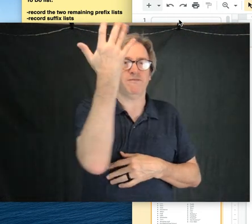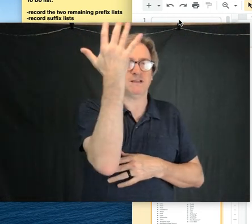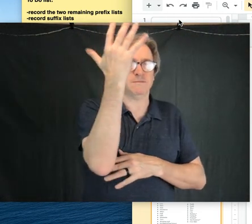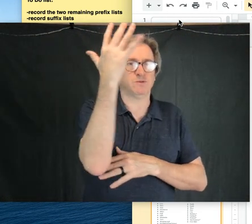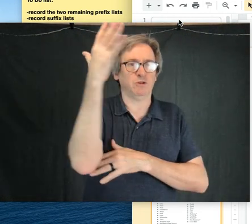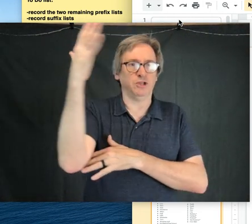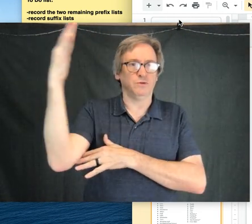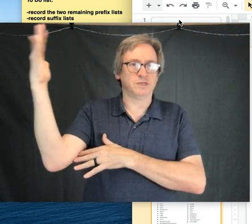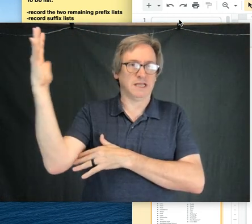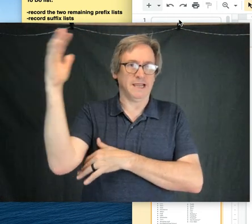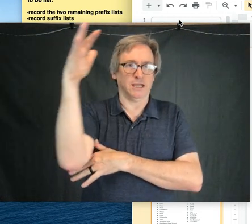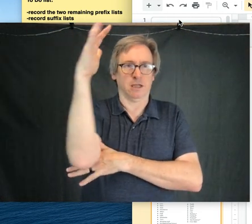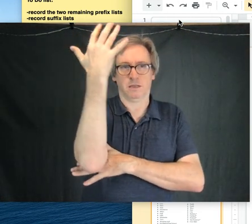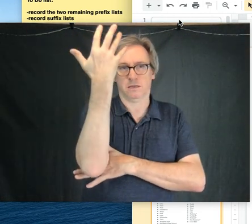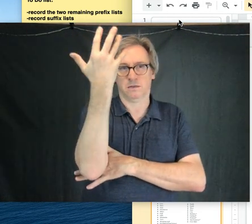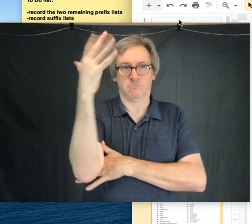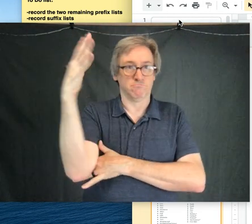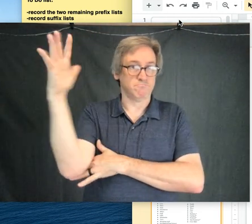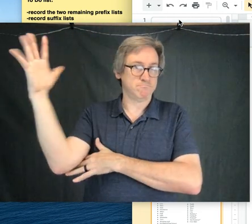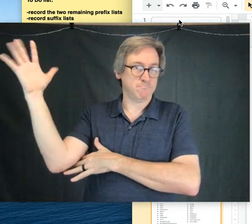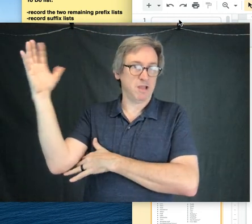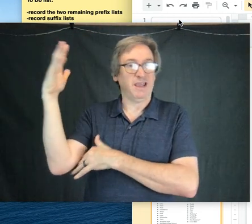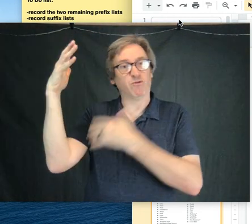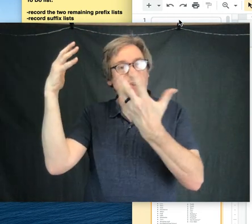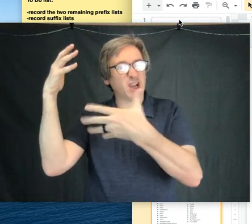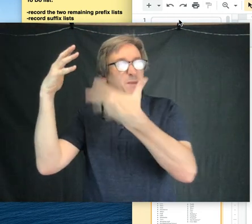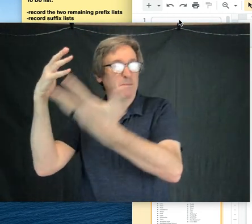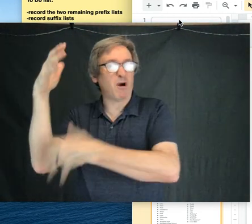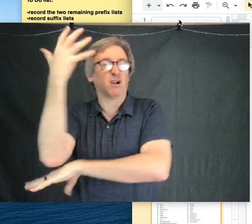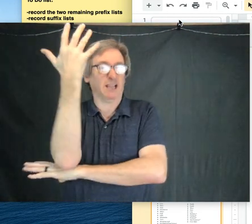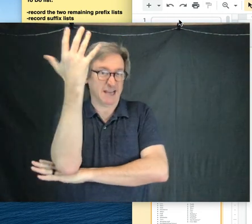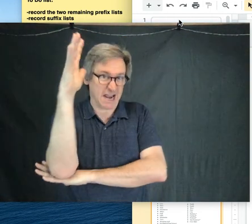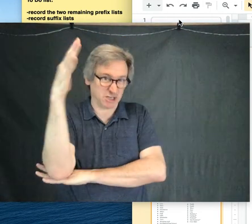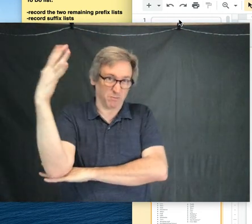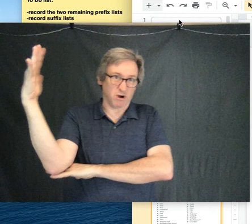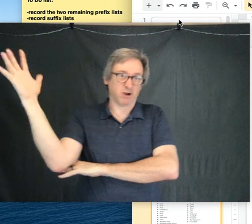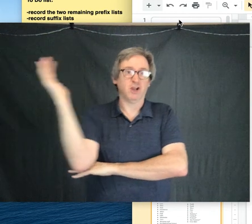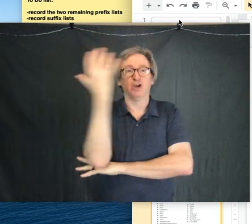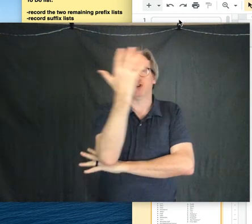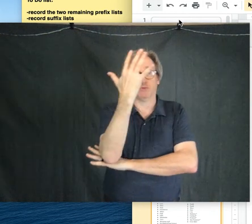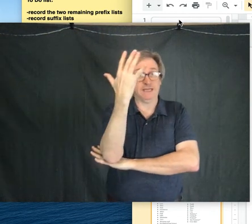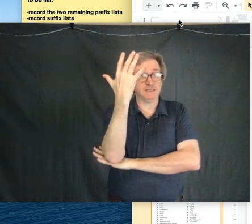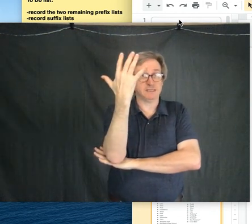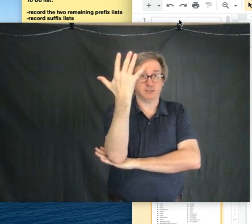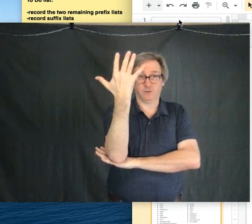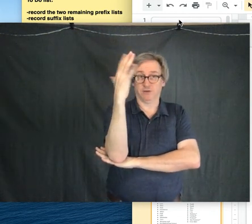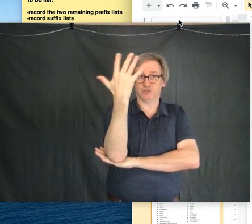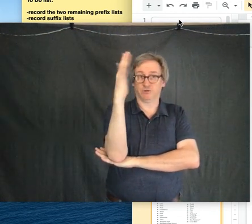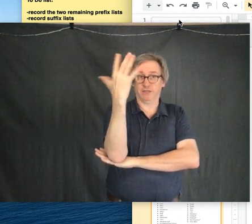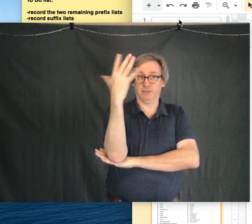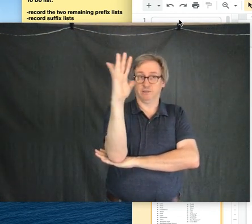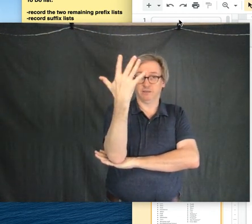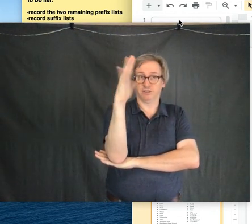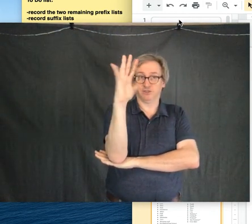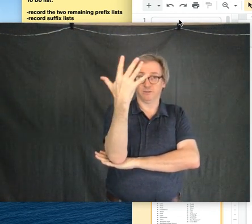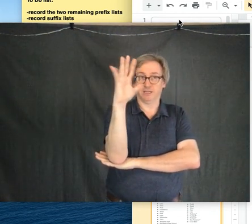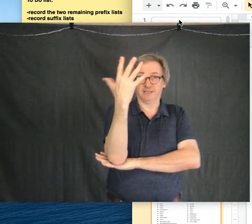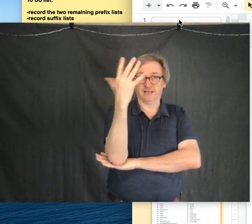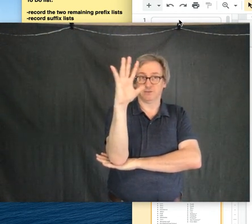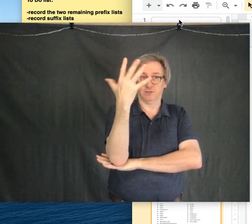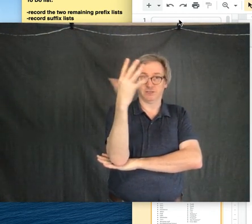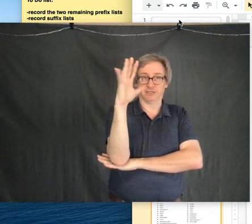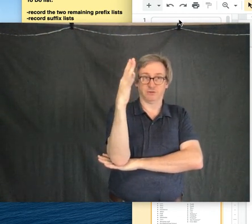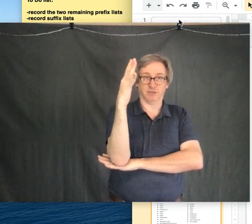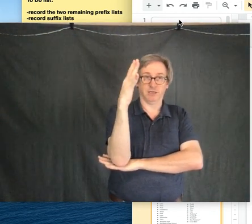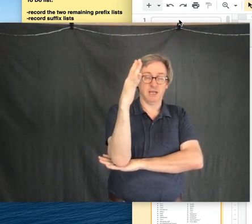we oftentimes will use like, if we're talking about a park, like a national park, trees. So here's a tree, and just twist it like